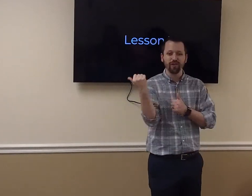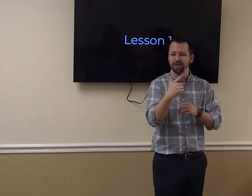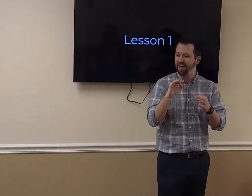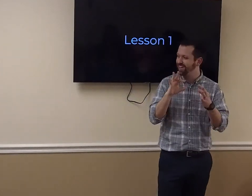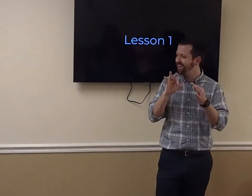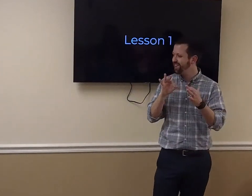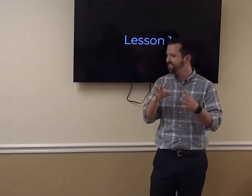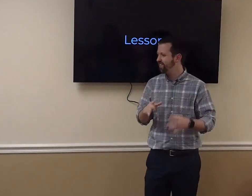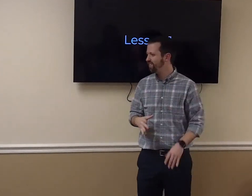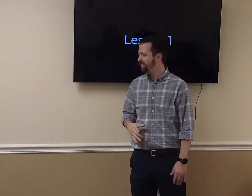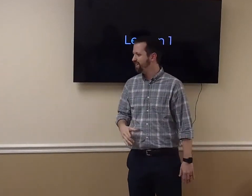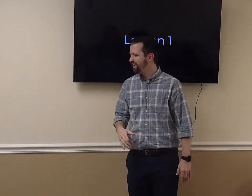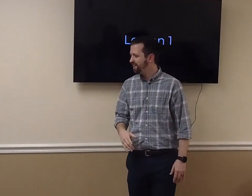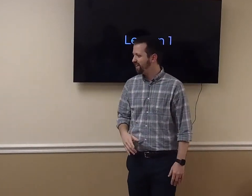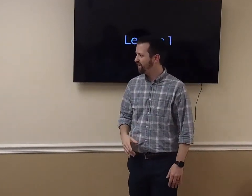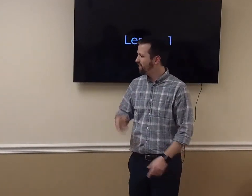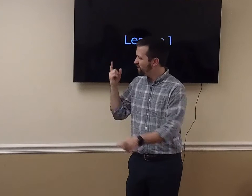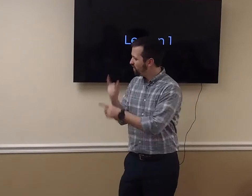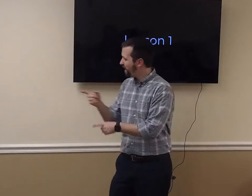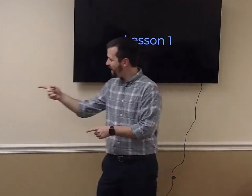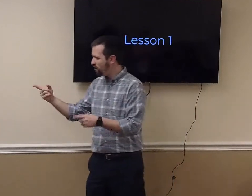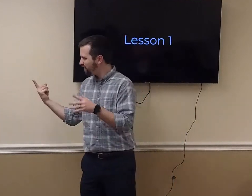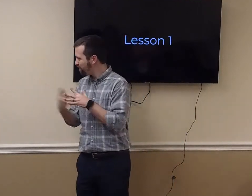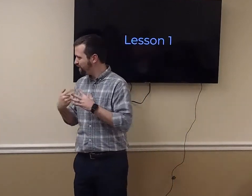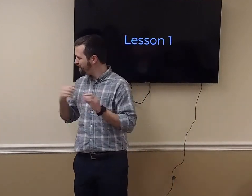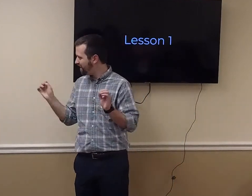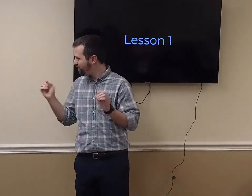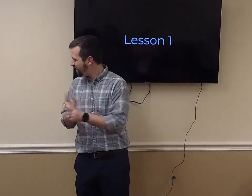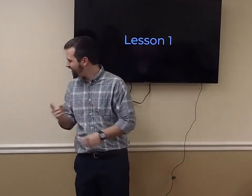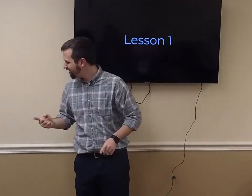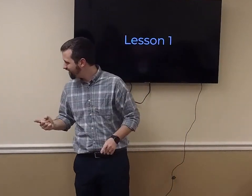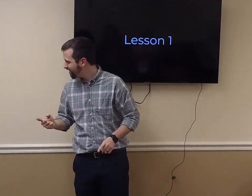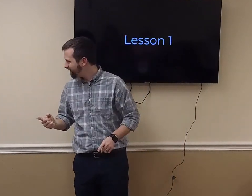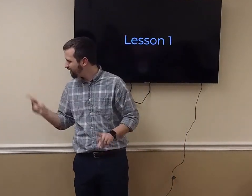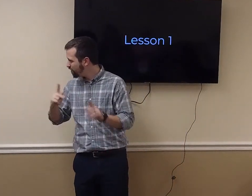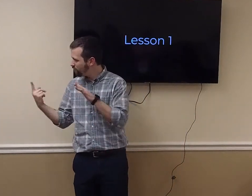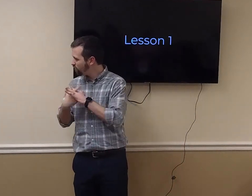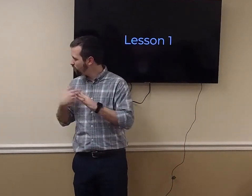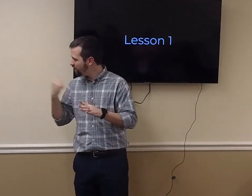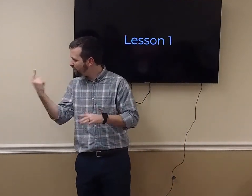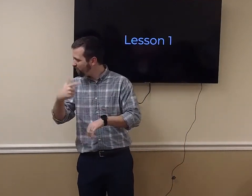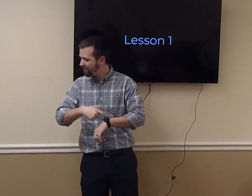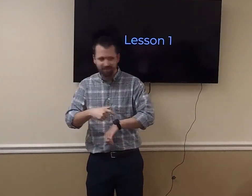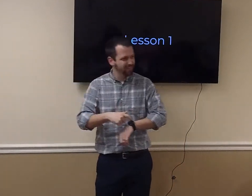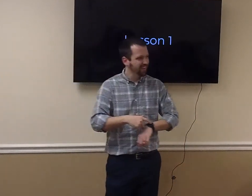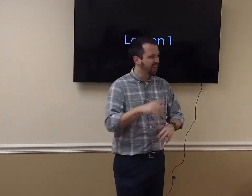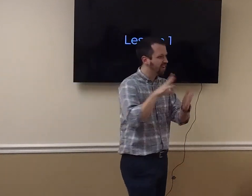all feedback. So yeah. Right? I don't need none, right? I was learning from these two over here. Oh, Yeah.